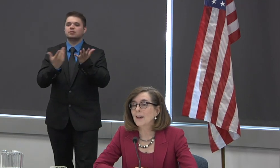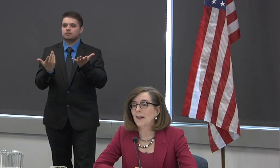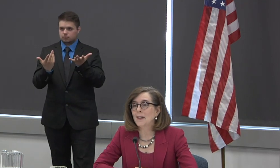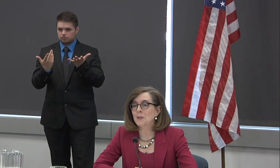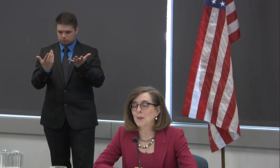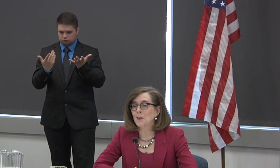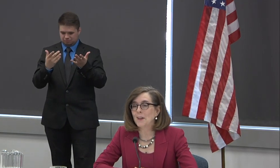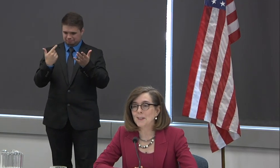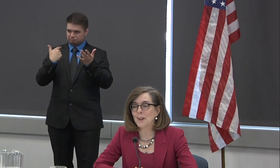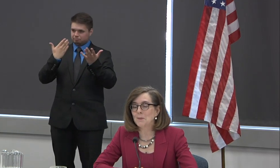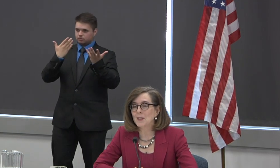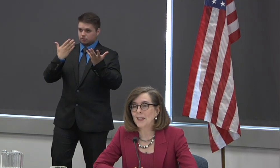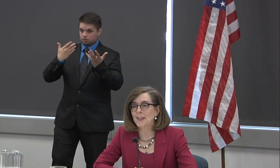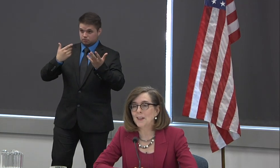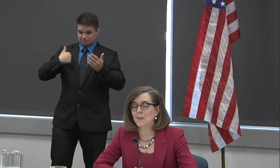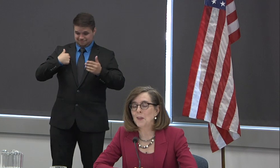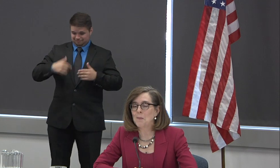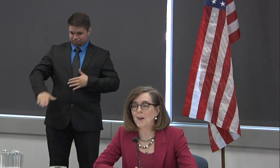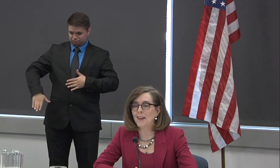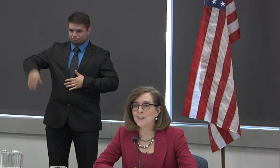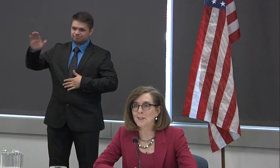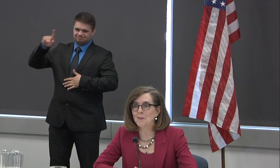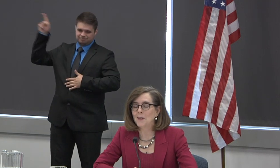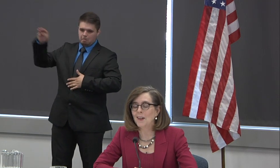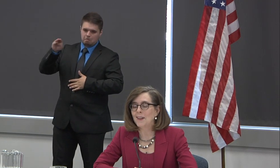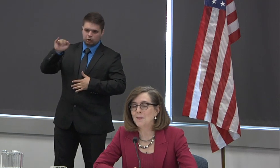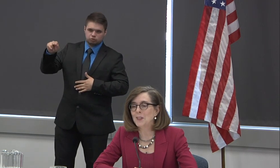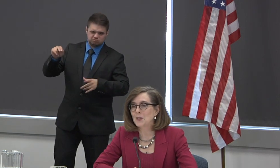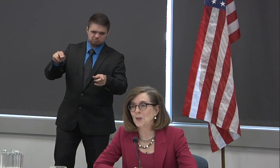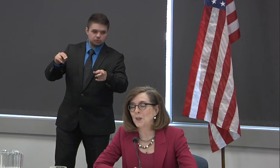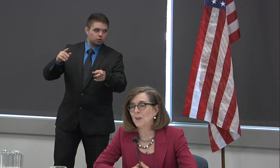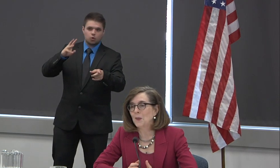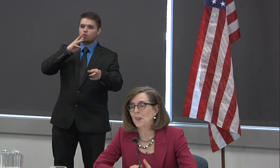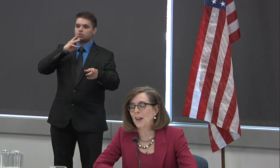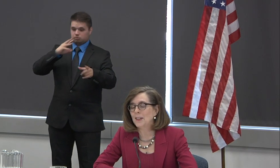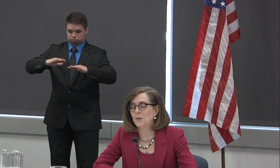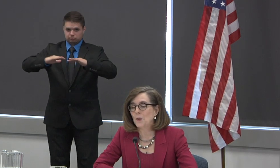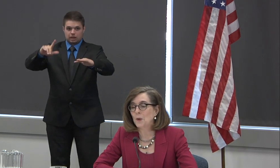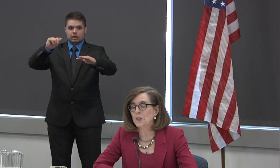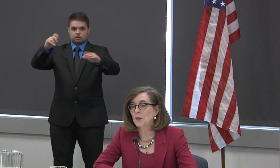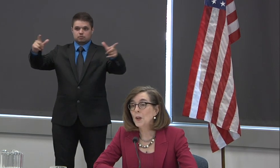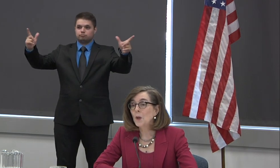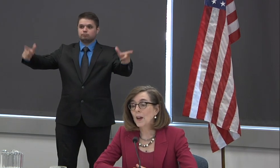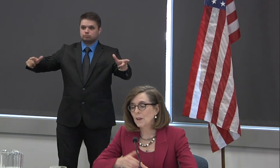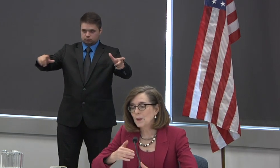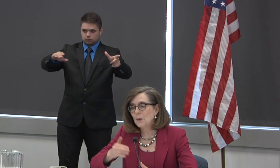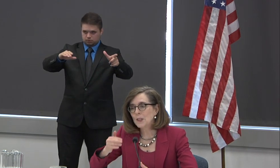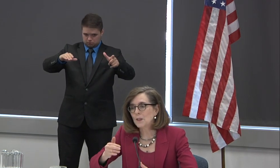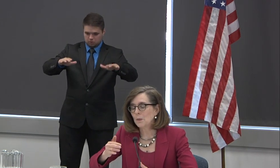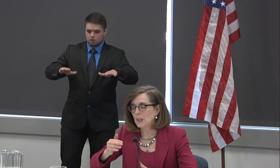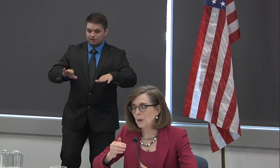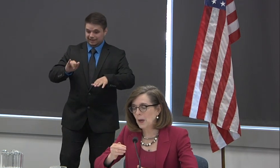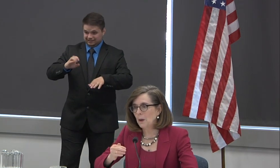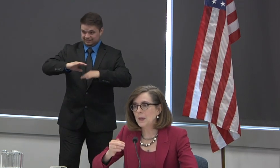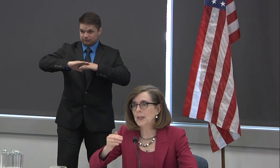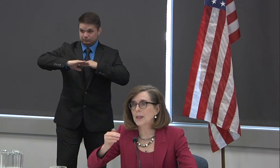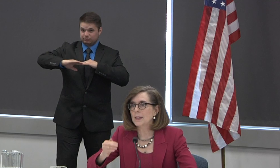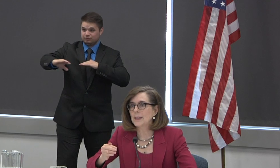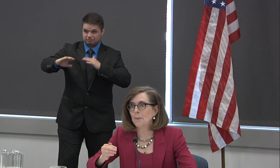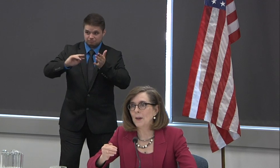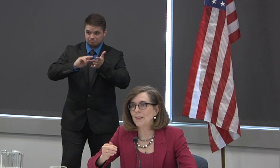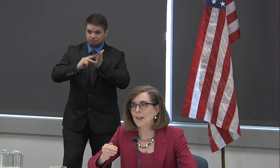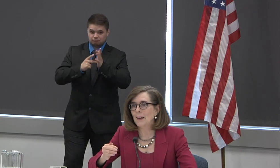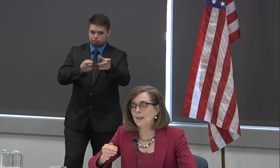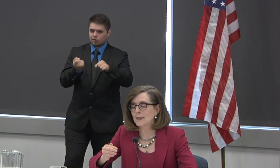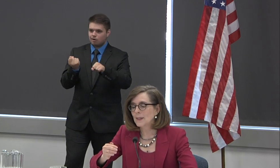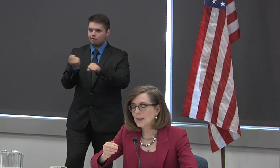I spent a lot of time skating on the ponds in Minnesota when the ice froze. And every winter we'd go out, we'd take a step on